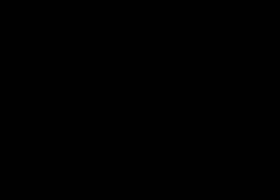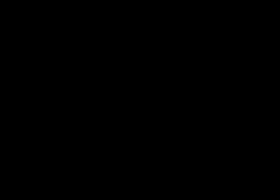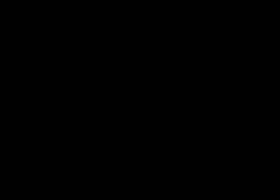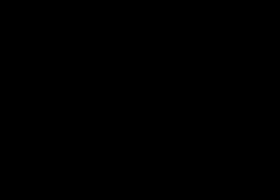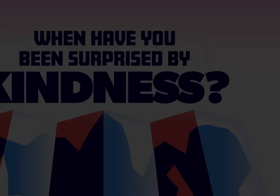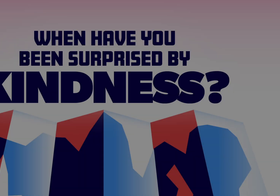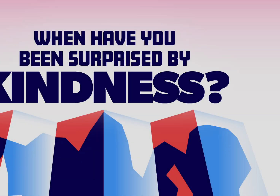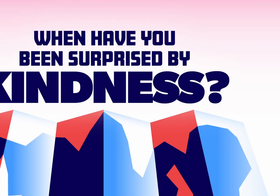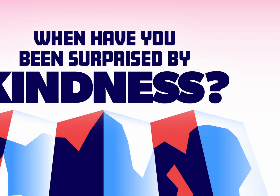okay